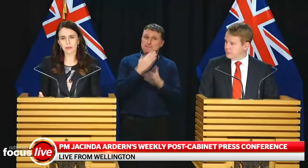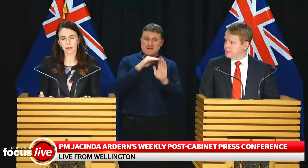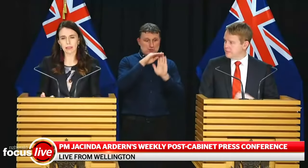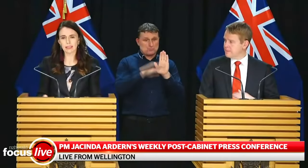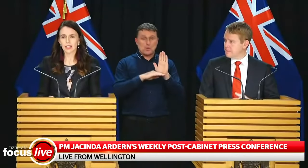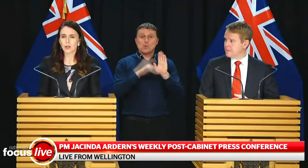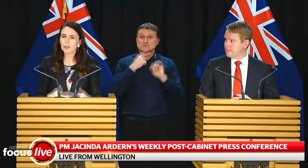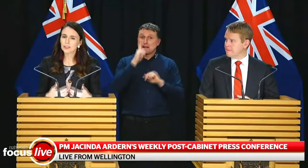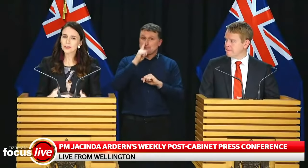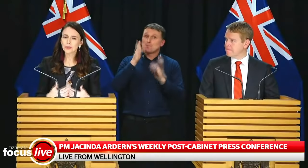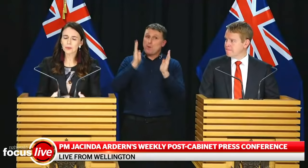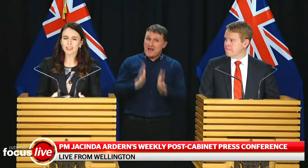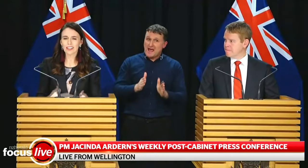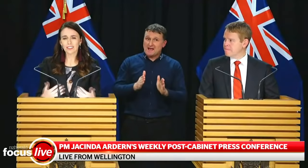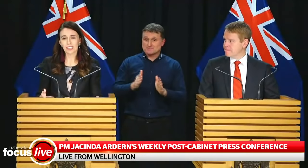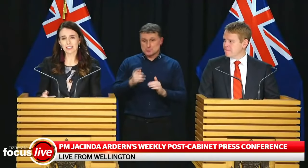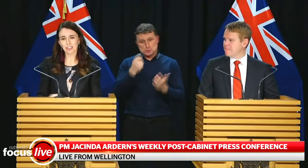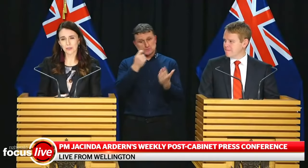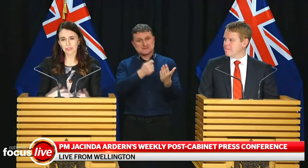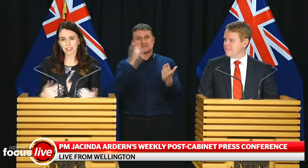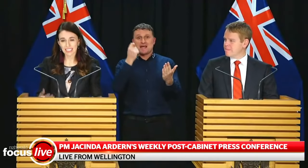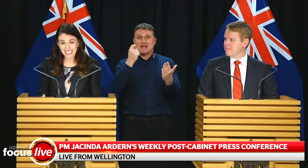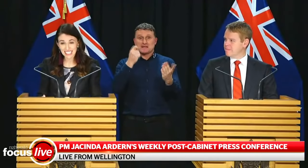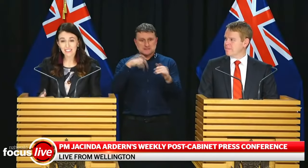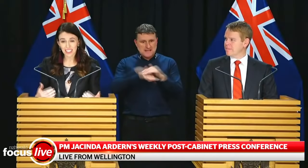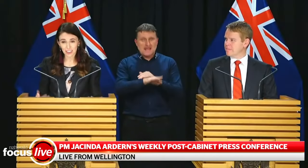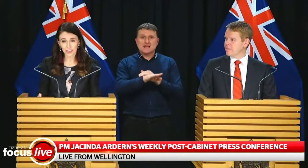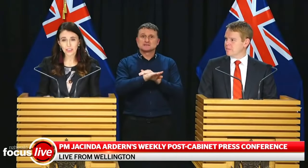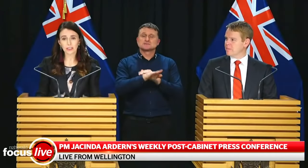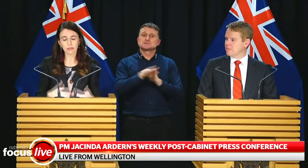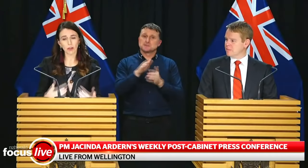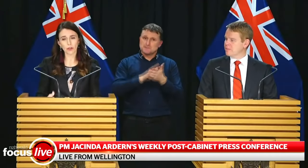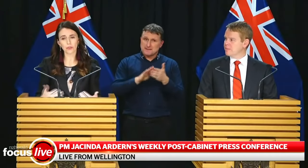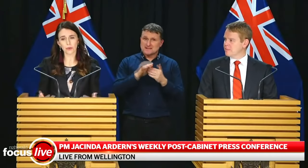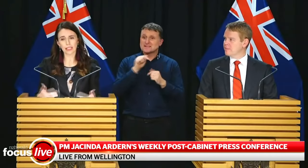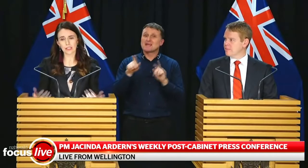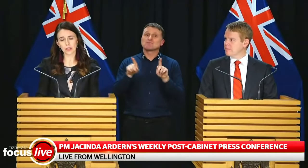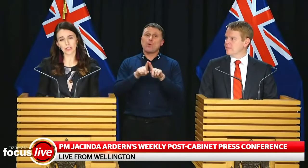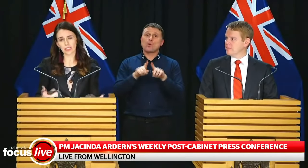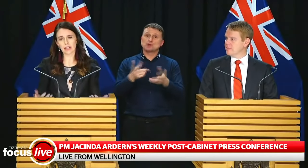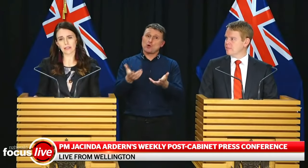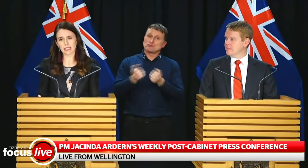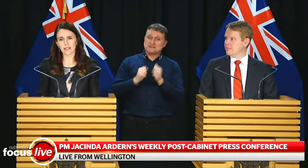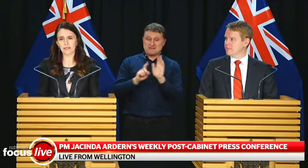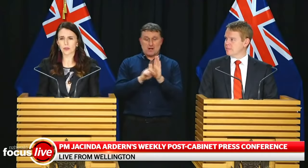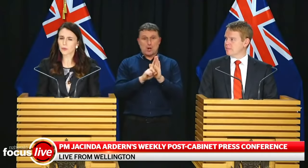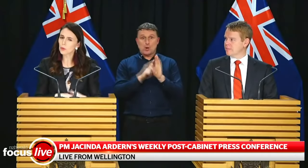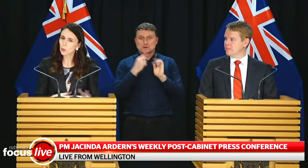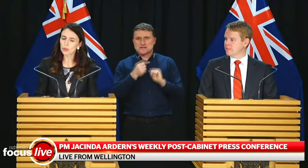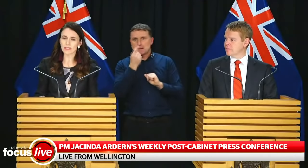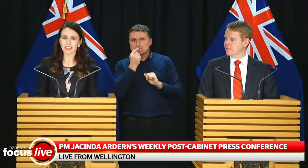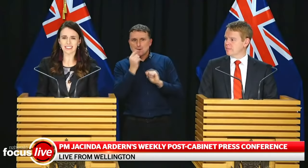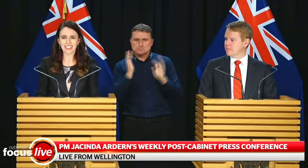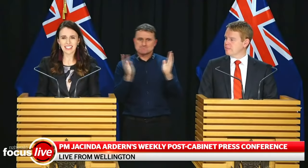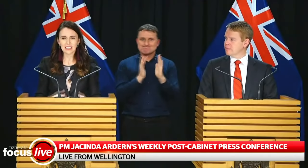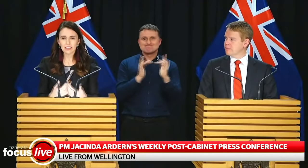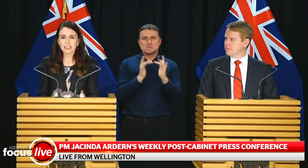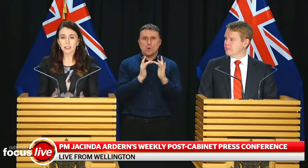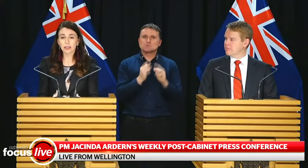into environments, we do still rely on those individuals, if they receive an alert, to follow through on the instructions they receive. So through all of